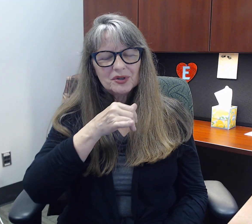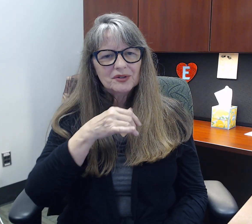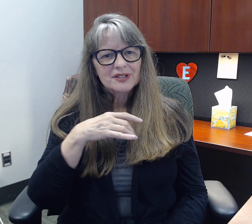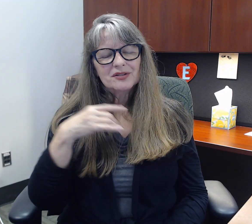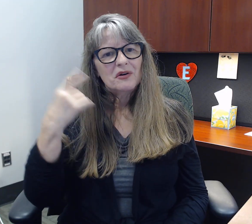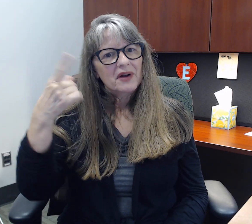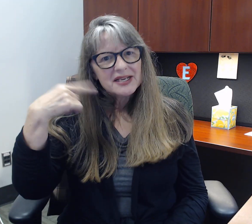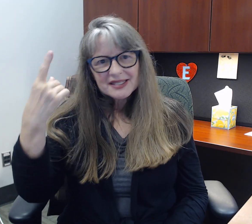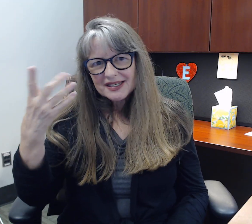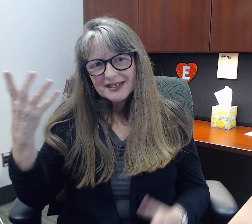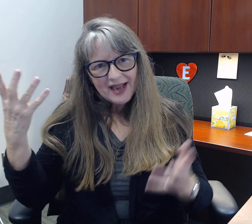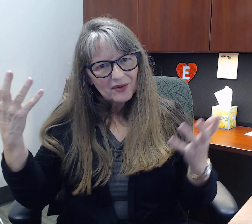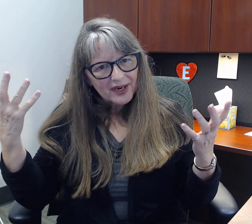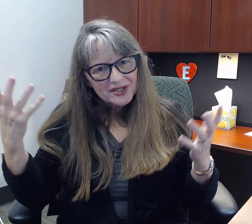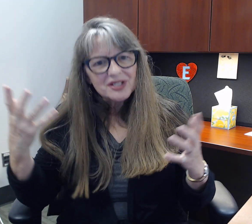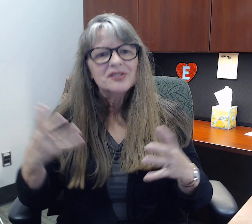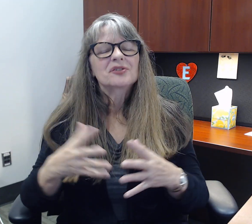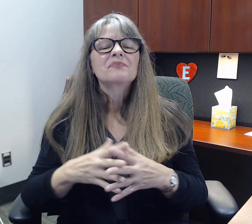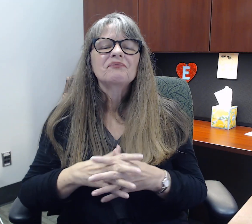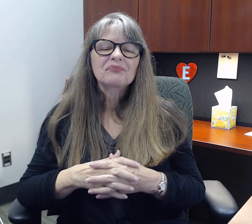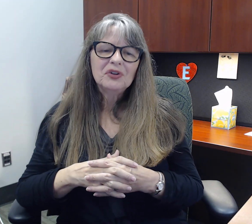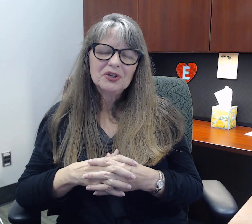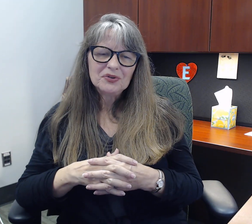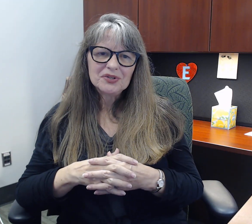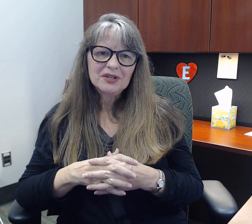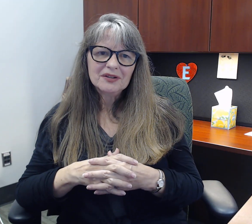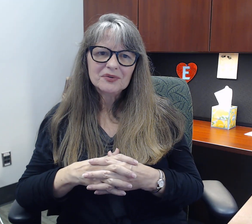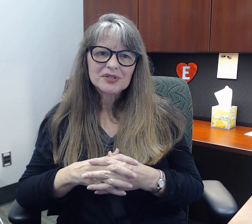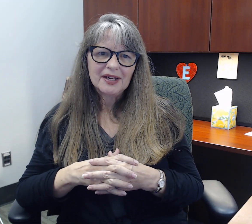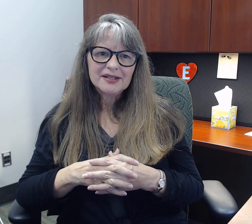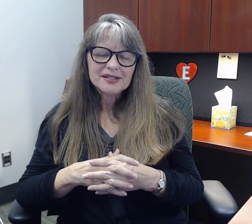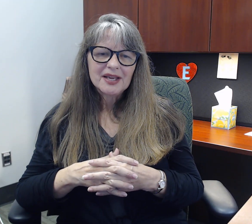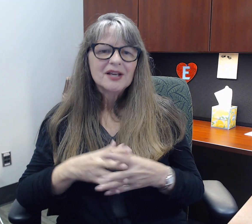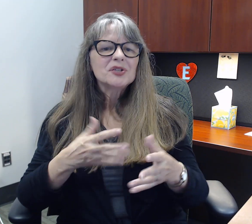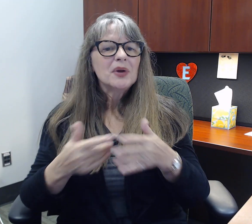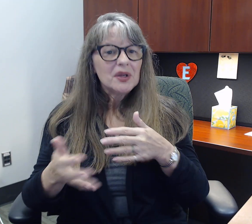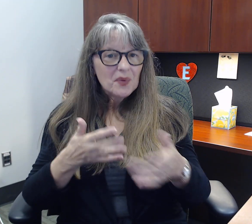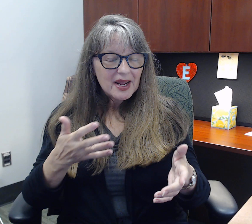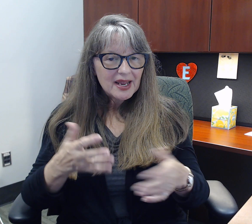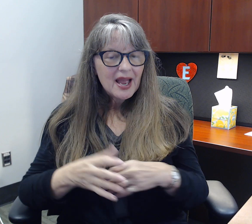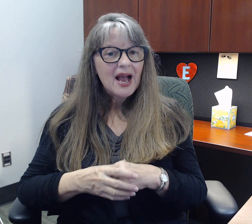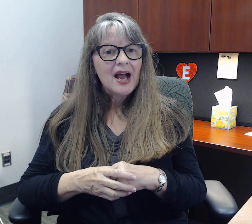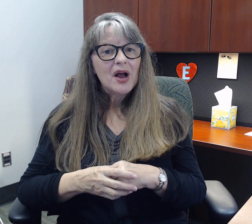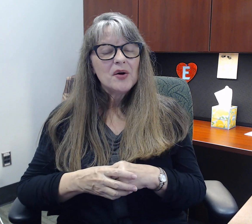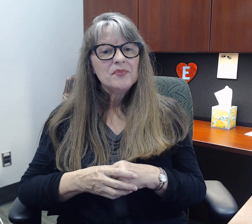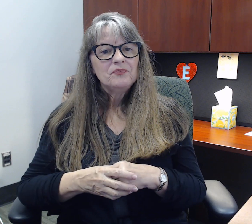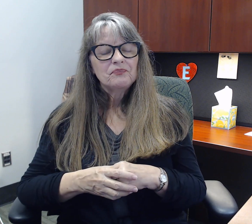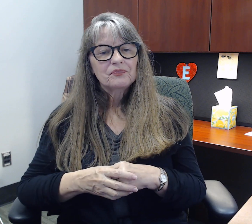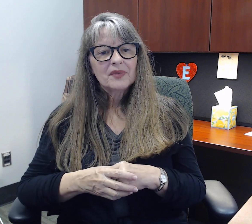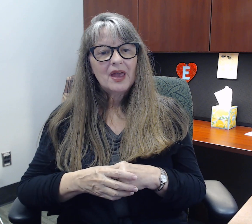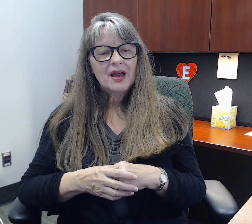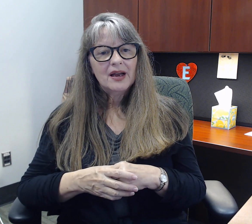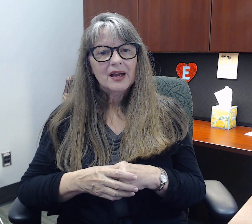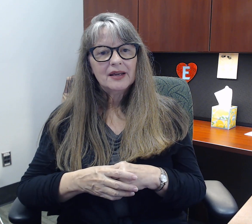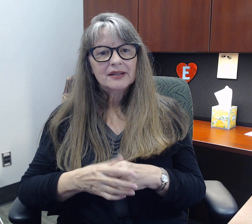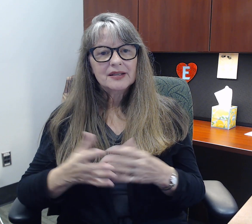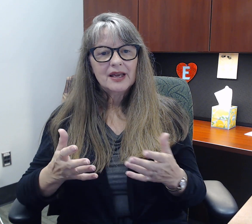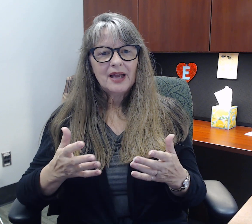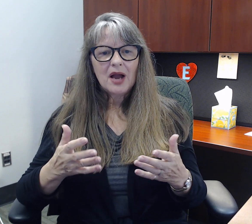it's crazy, outrageous. You can use any of those signs. So anyway, uh, I